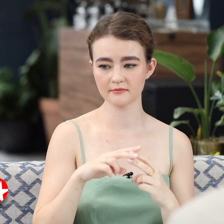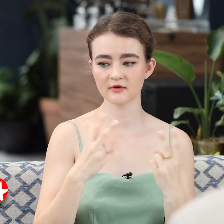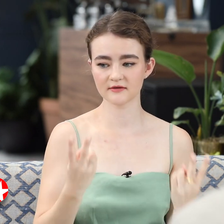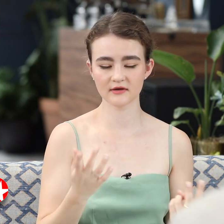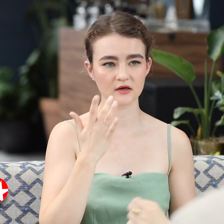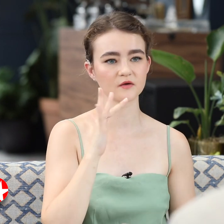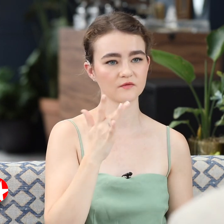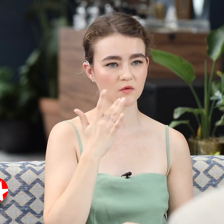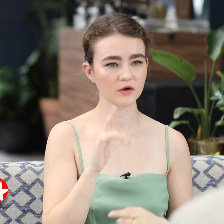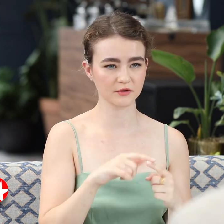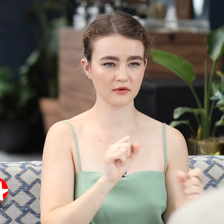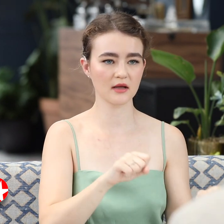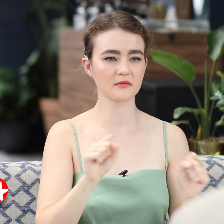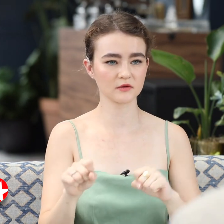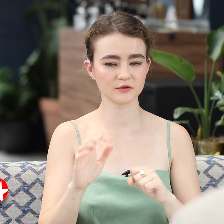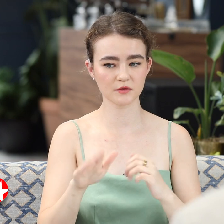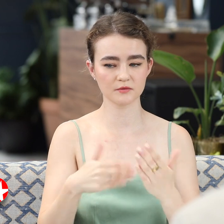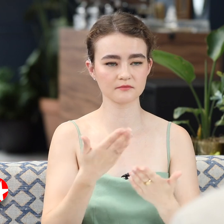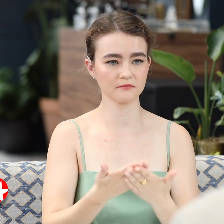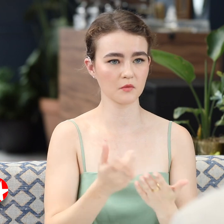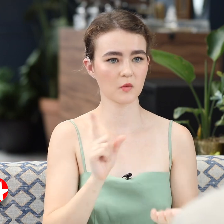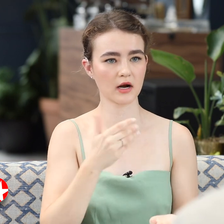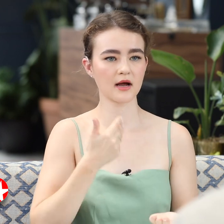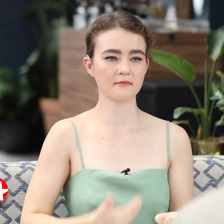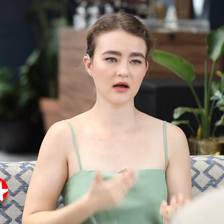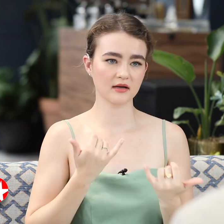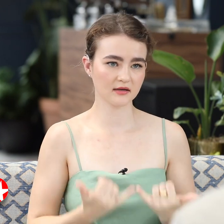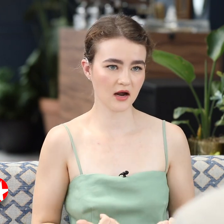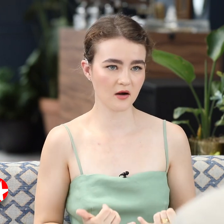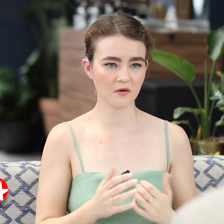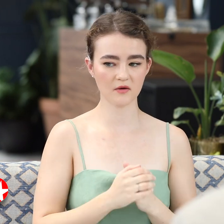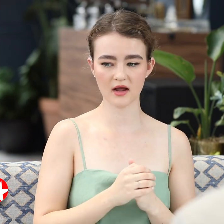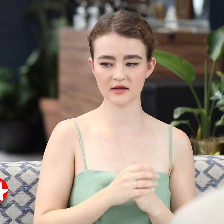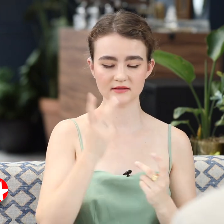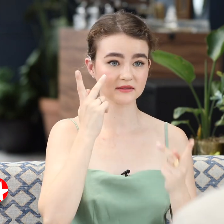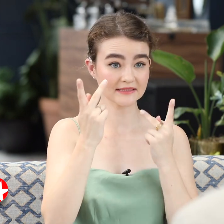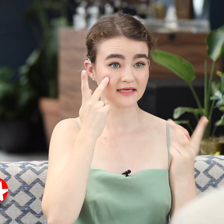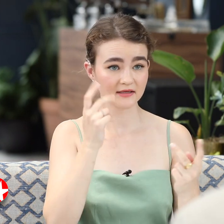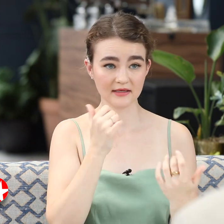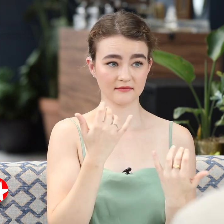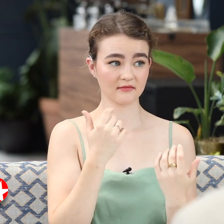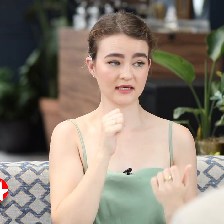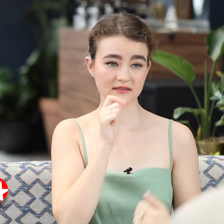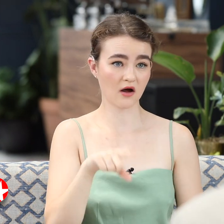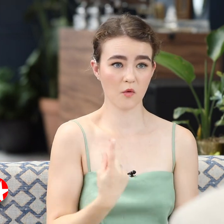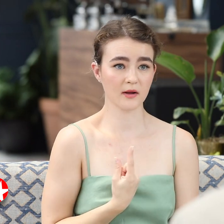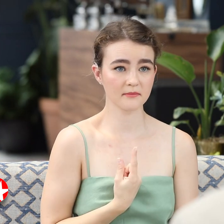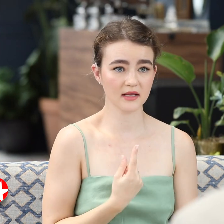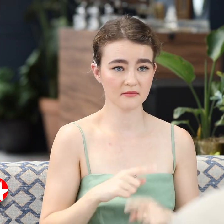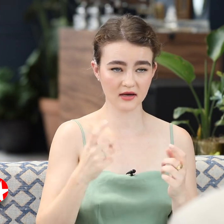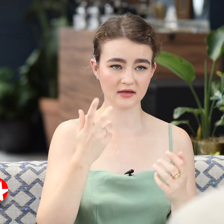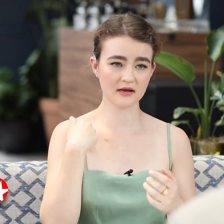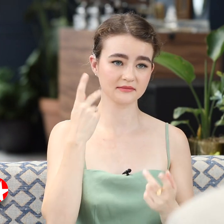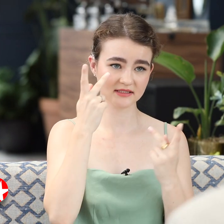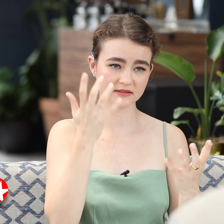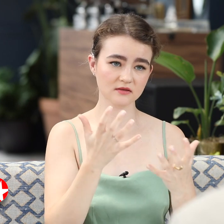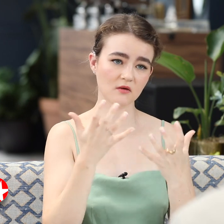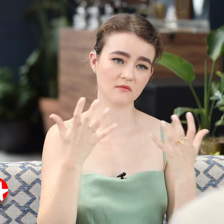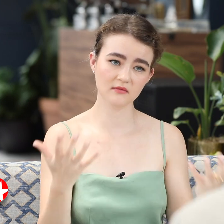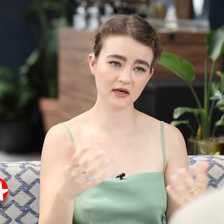here. I'm very fortunate to be able to be where I am today. And it's not only me. You're